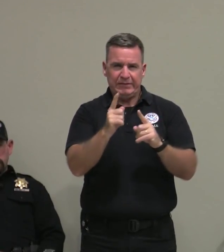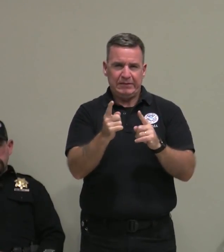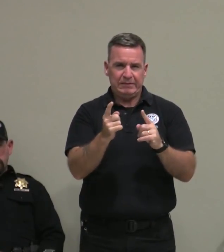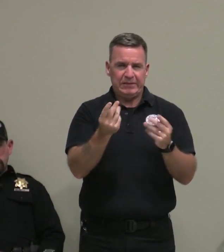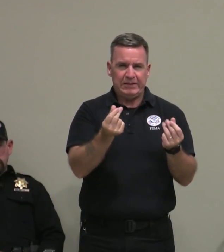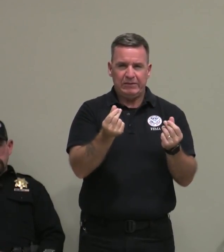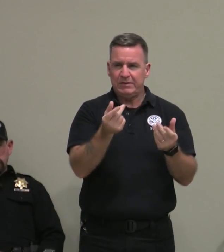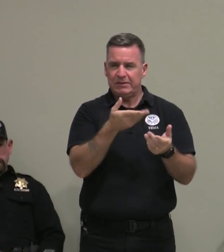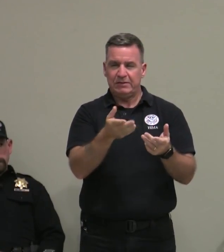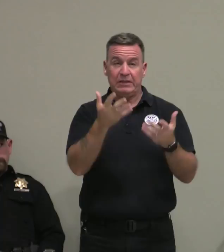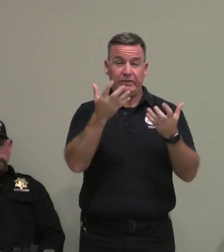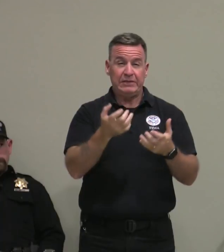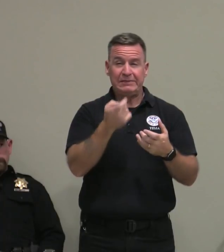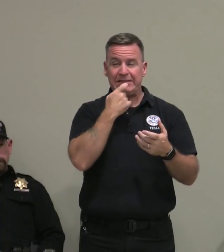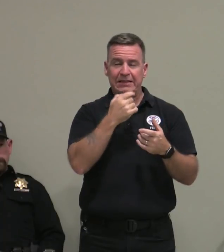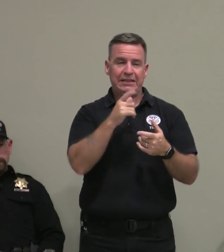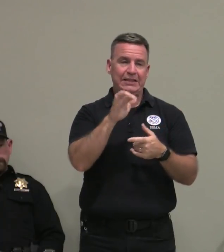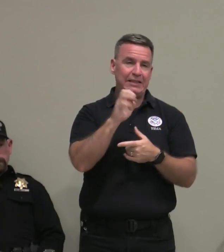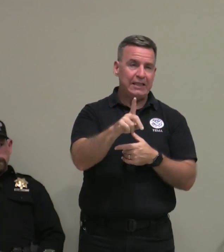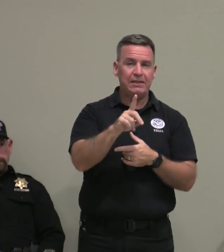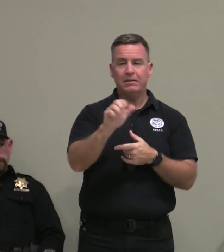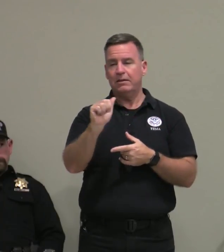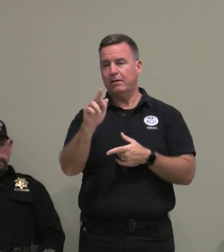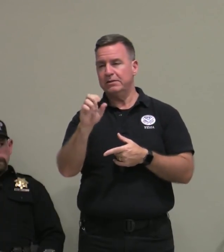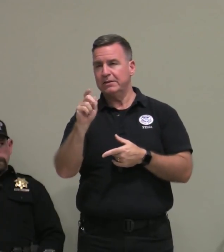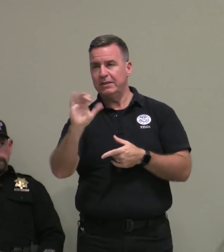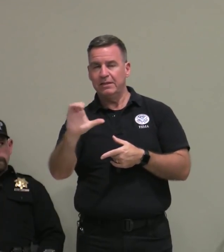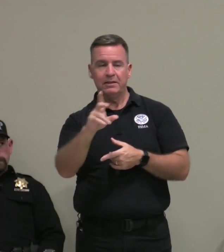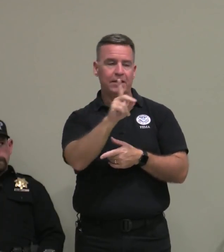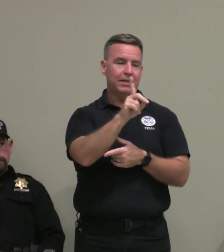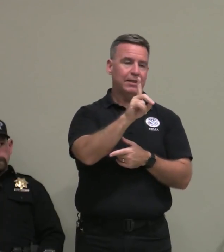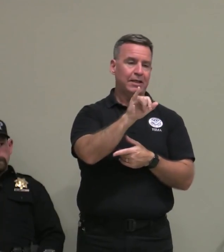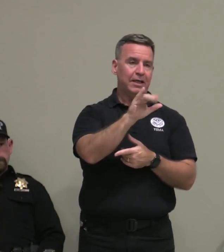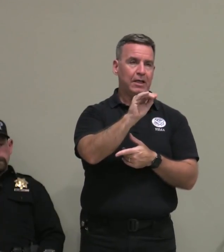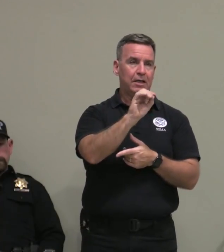including heavy metals like lead and arsenic, dioxins.